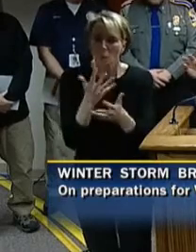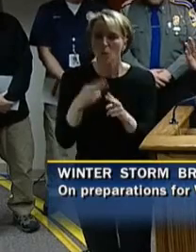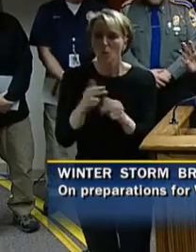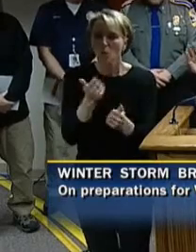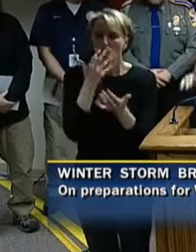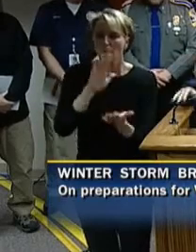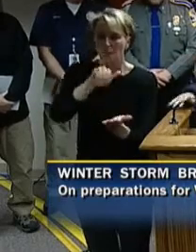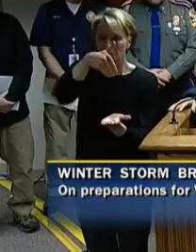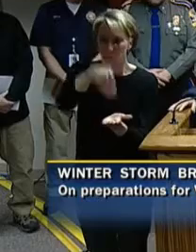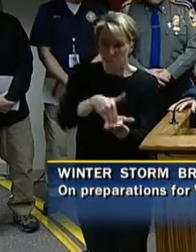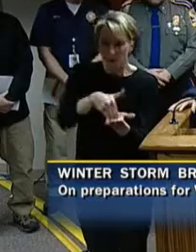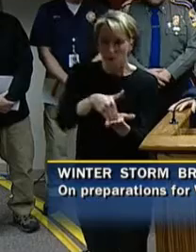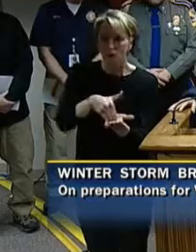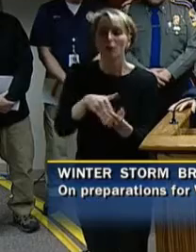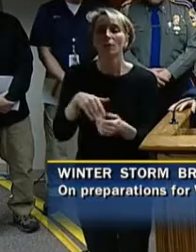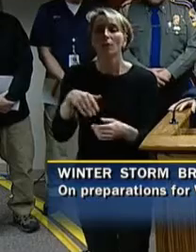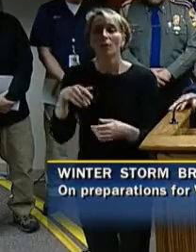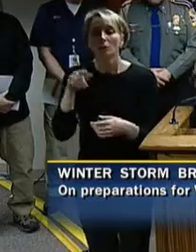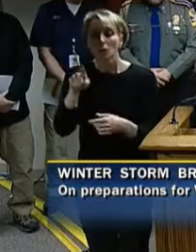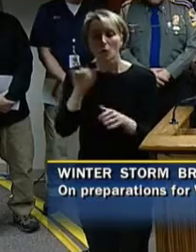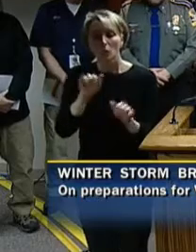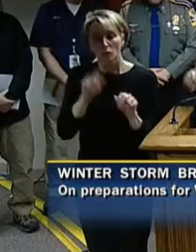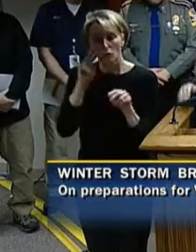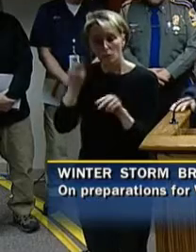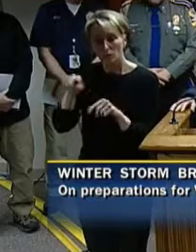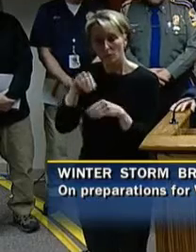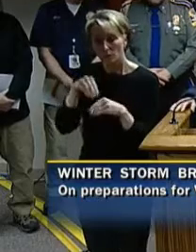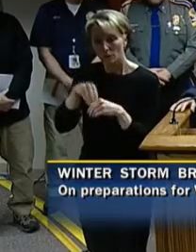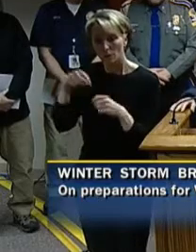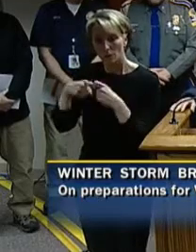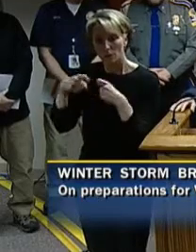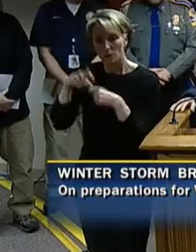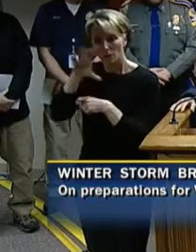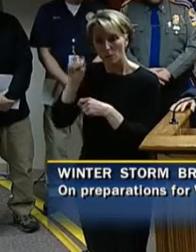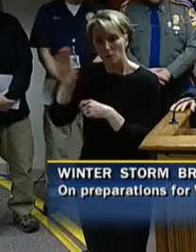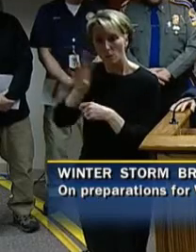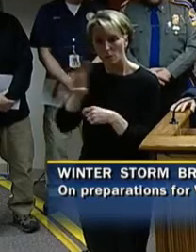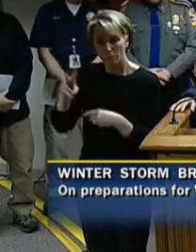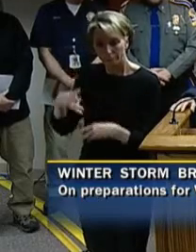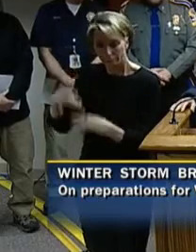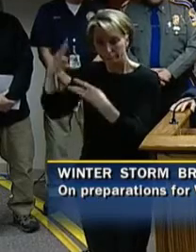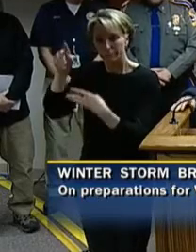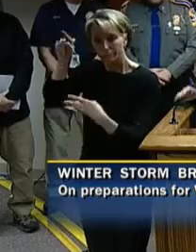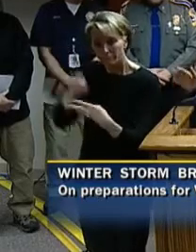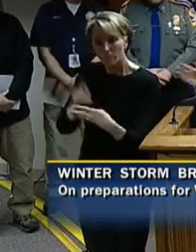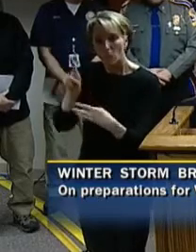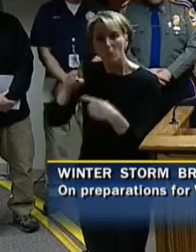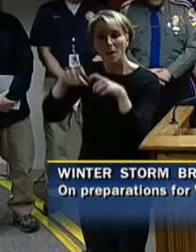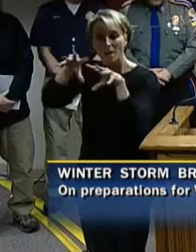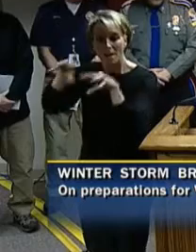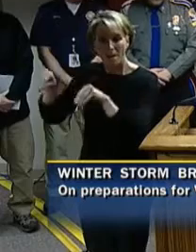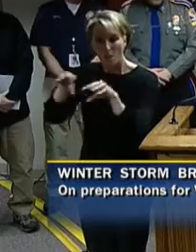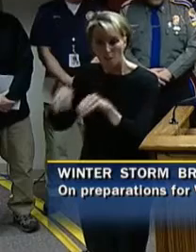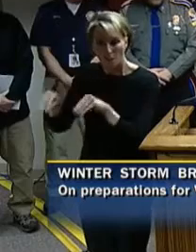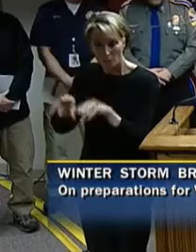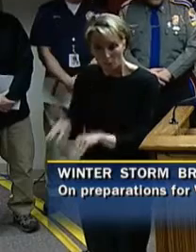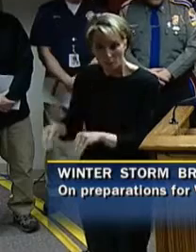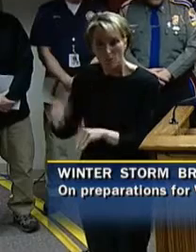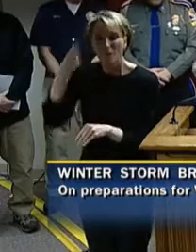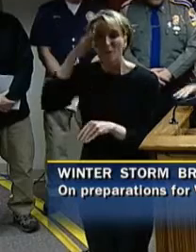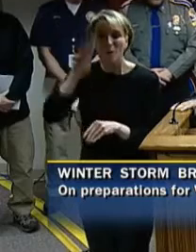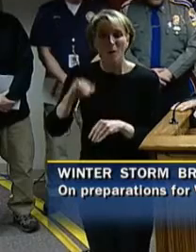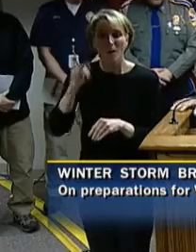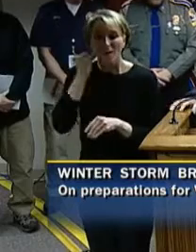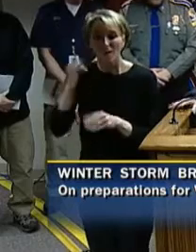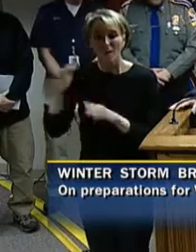sites and see where the outages are and to get a good idea of what the response time might be. You know, if they're 40-mile-an-hour winds, it's tough to get a